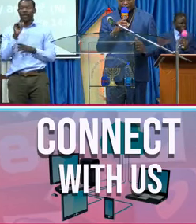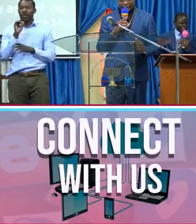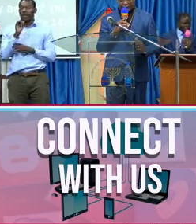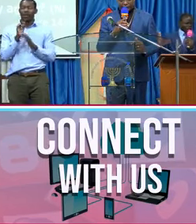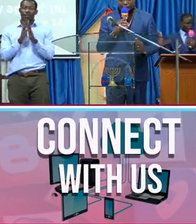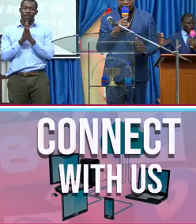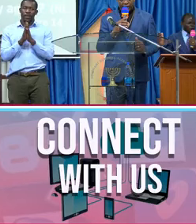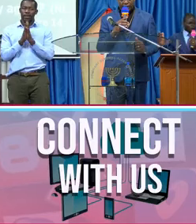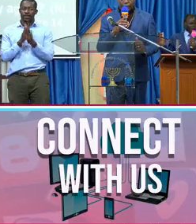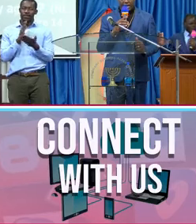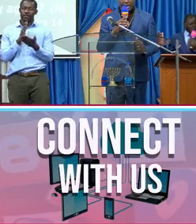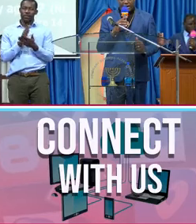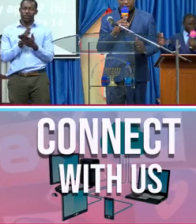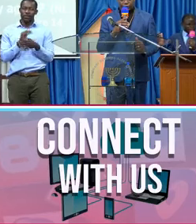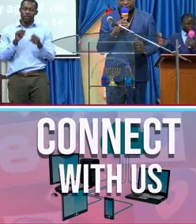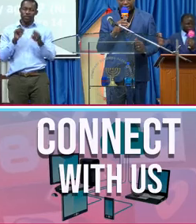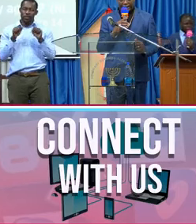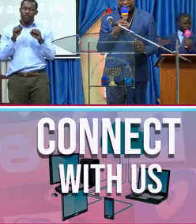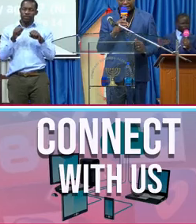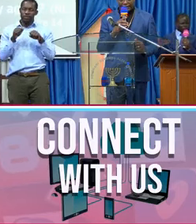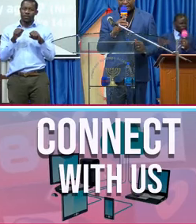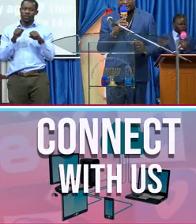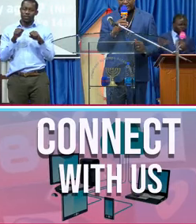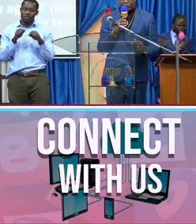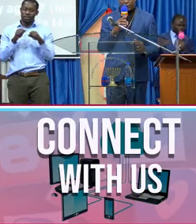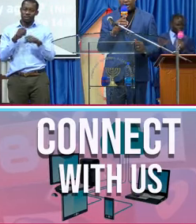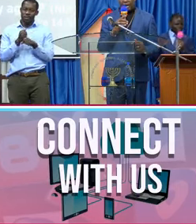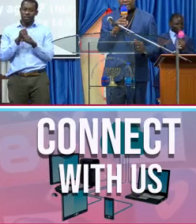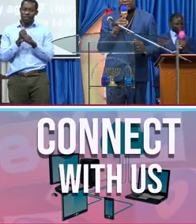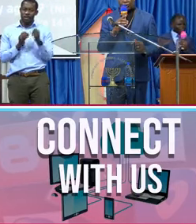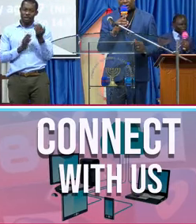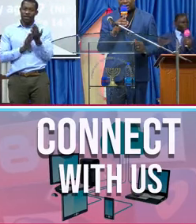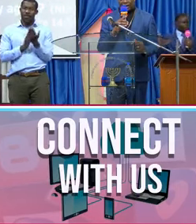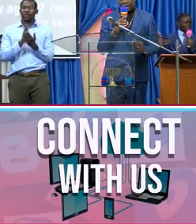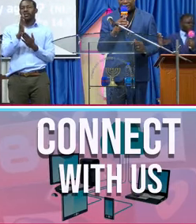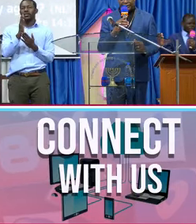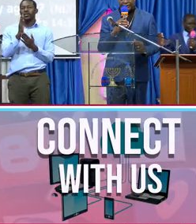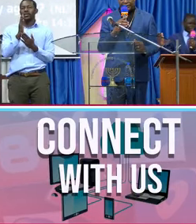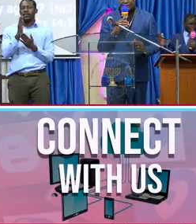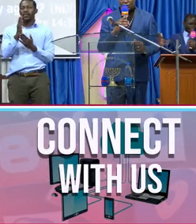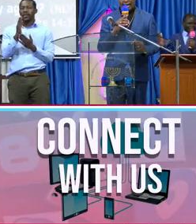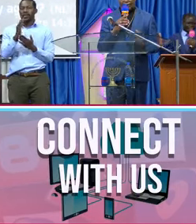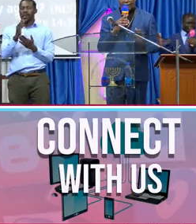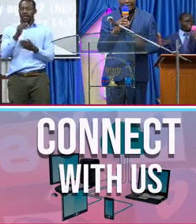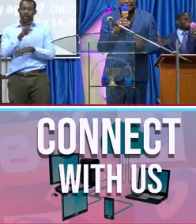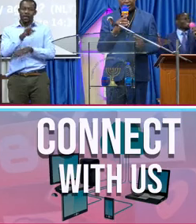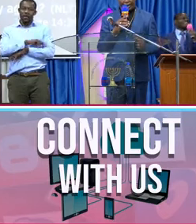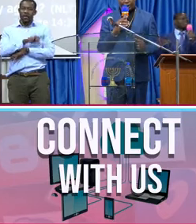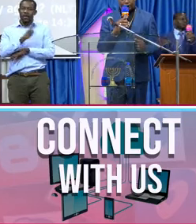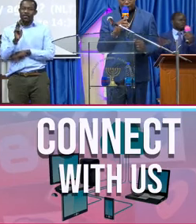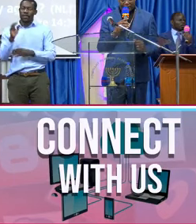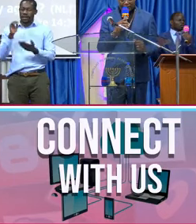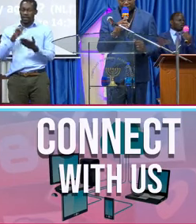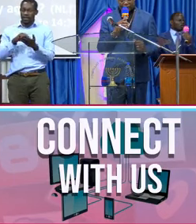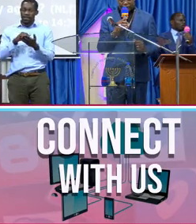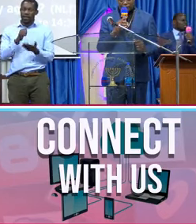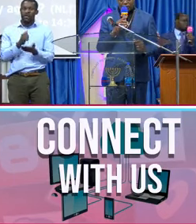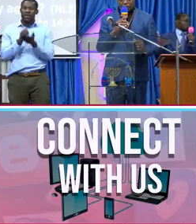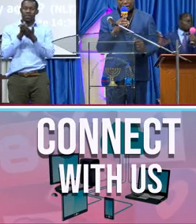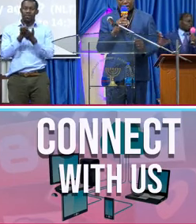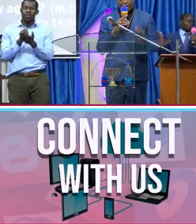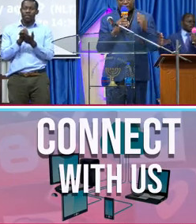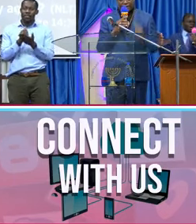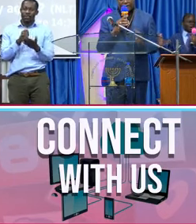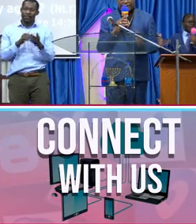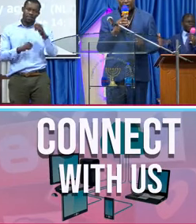pray that we are rising again. We are rising again. We are taking our rightful place.